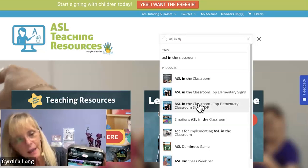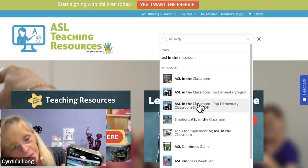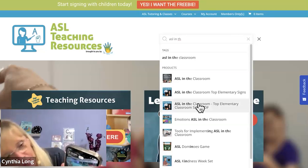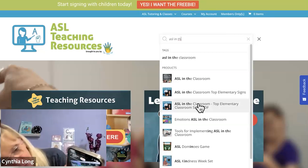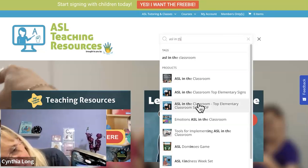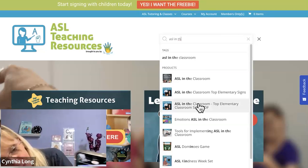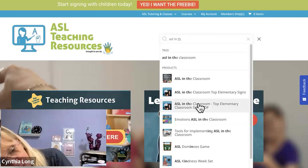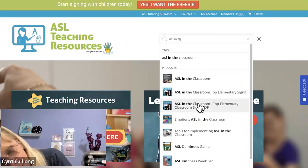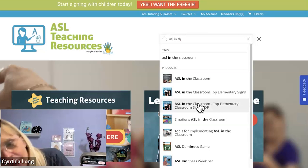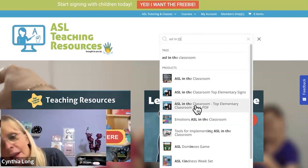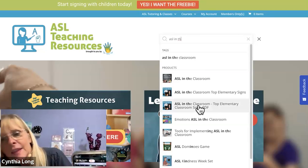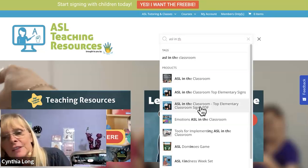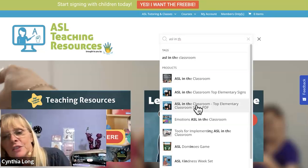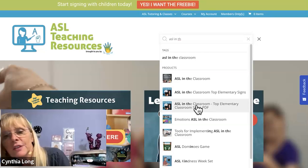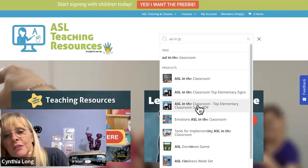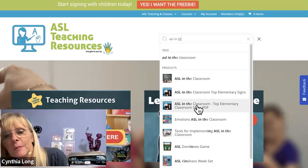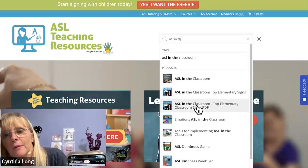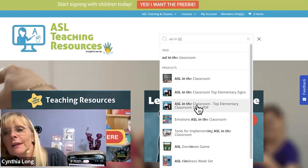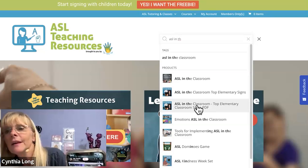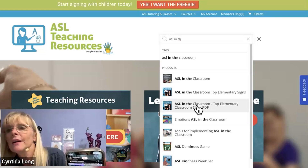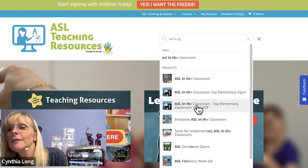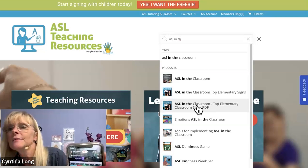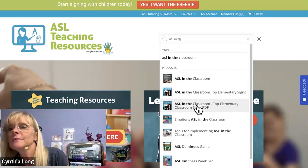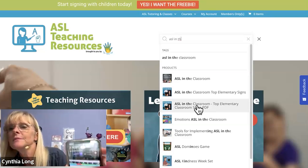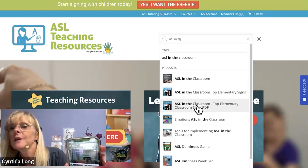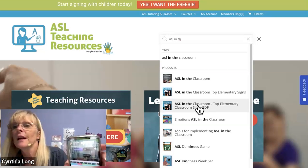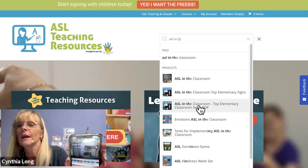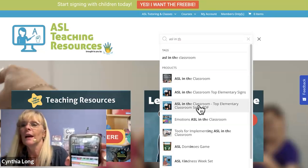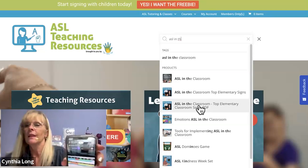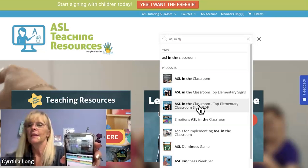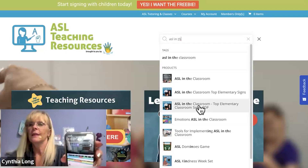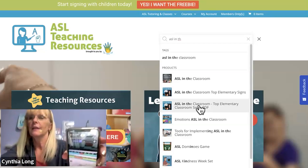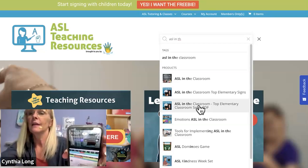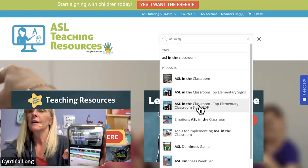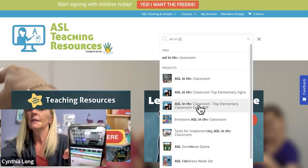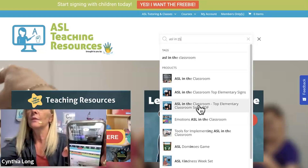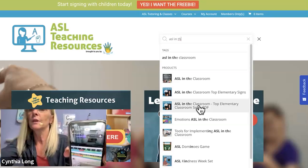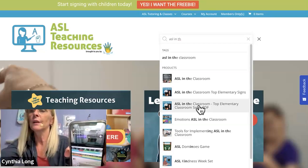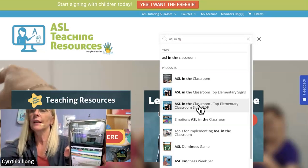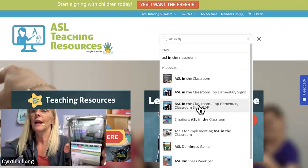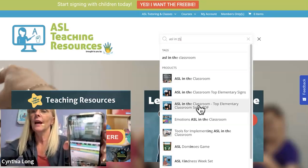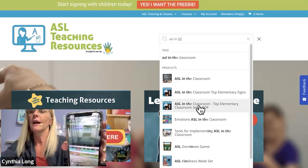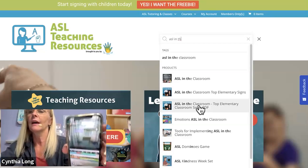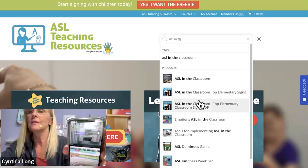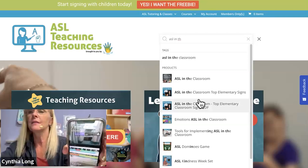PDF? That's the freebie right there. And then we're looking at